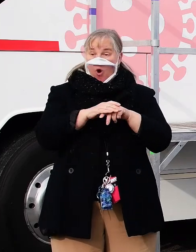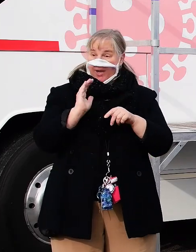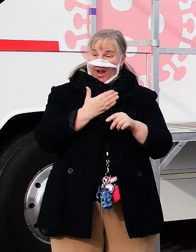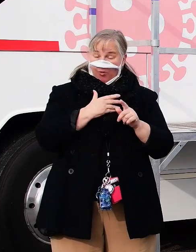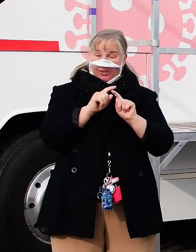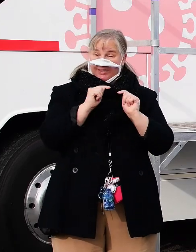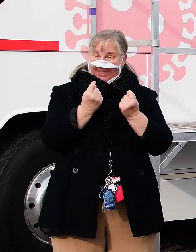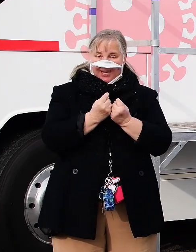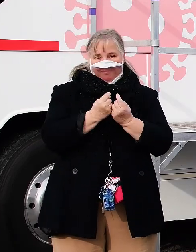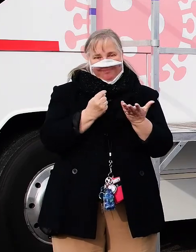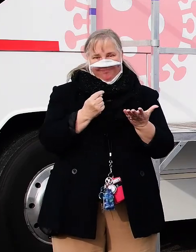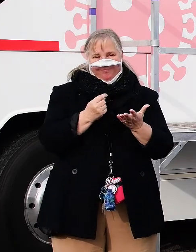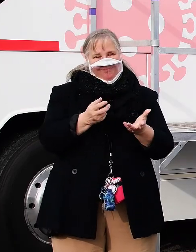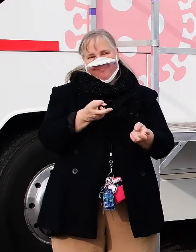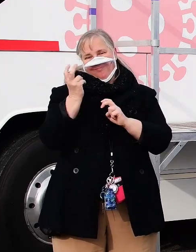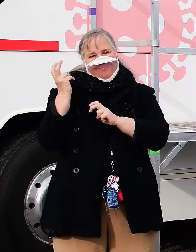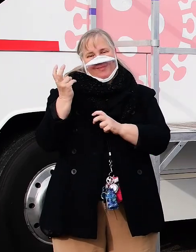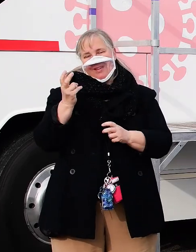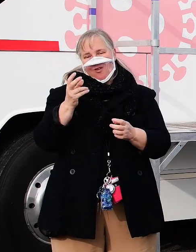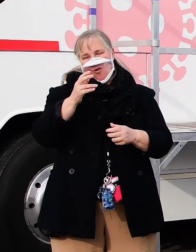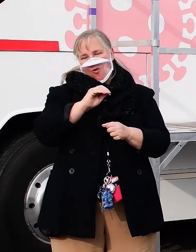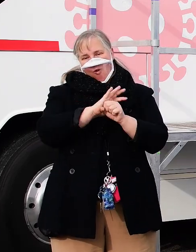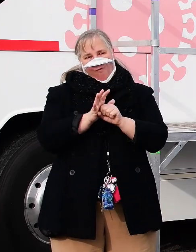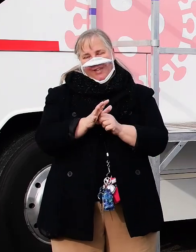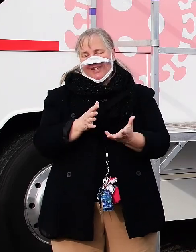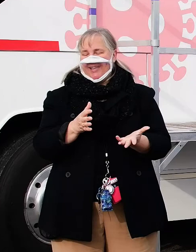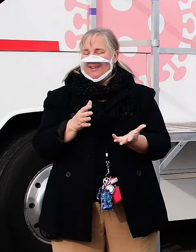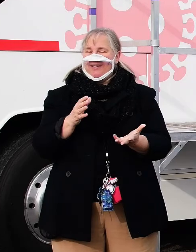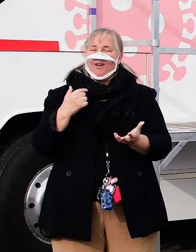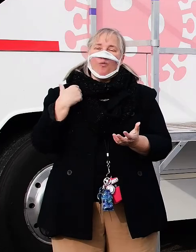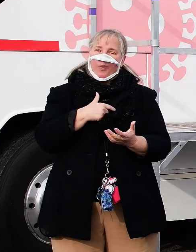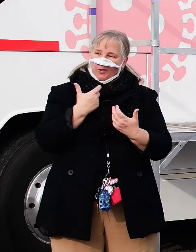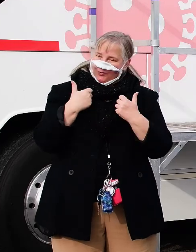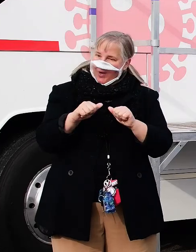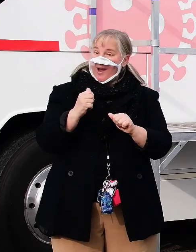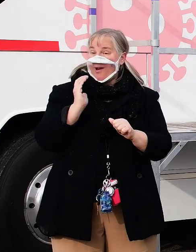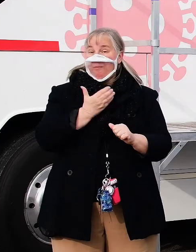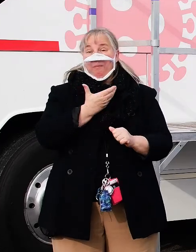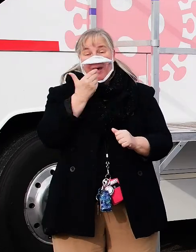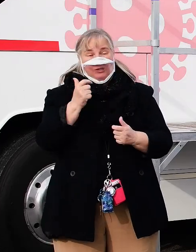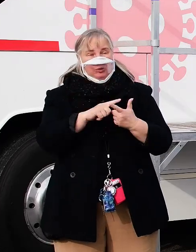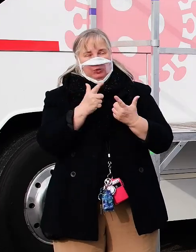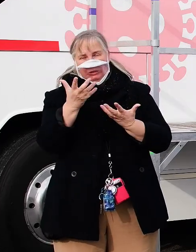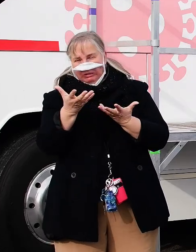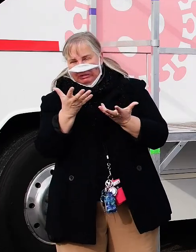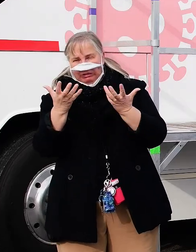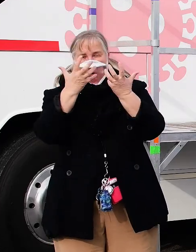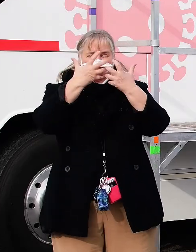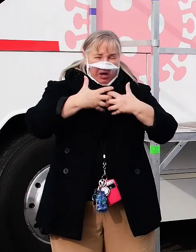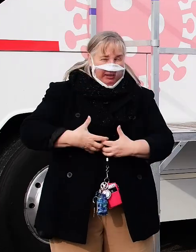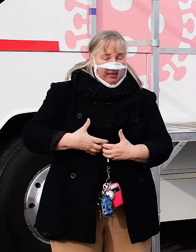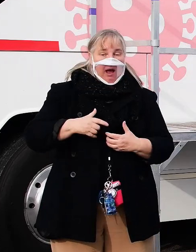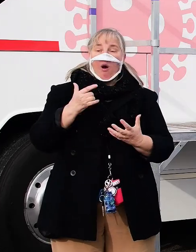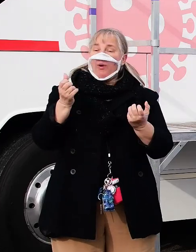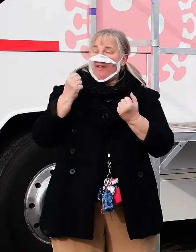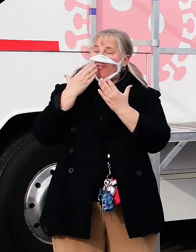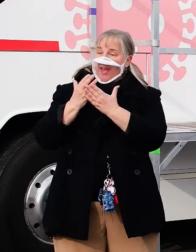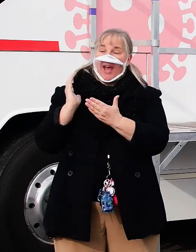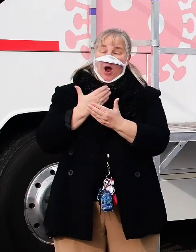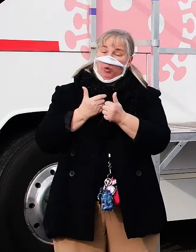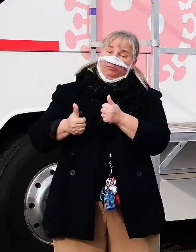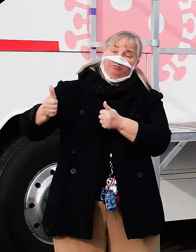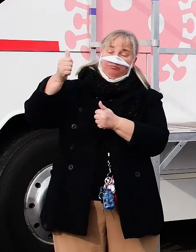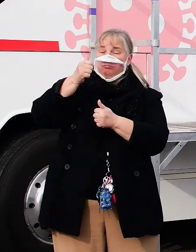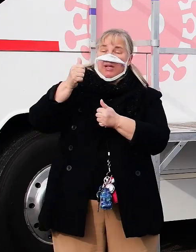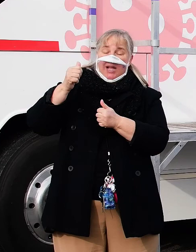called out with COVID. So we're trying our best to kind of work with this. You know, I think I want to thank our leadership